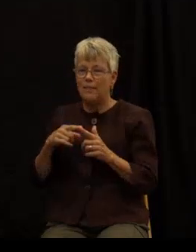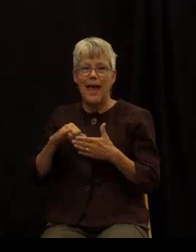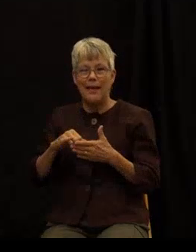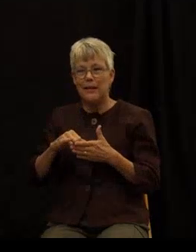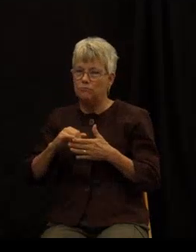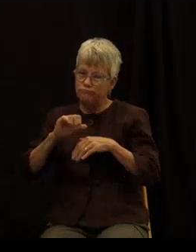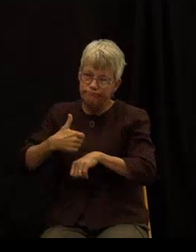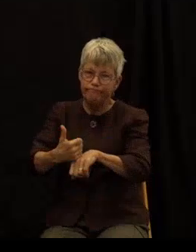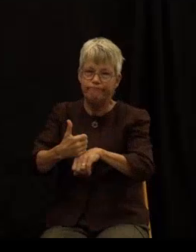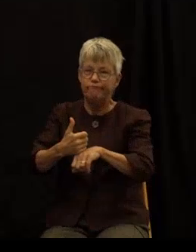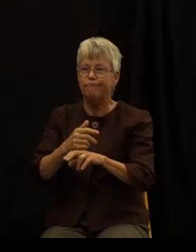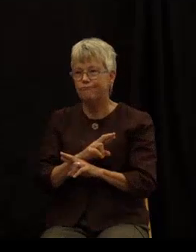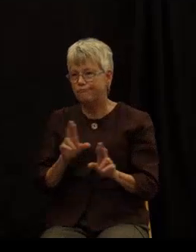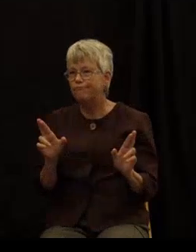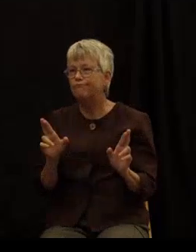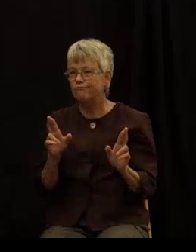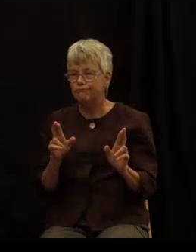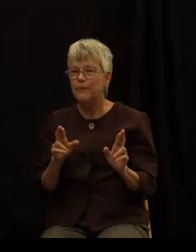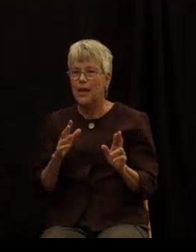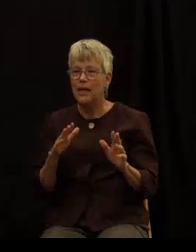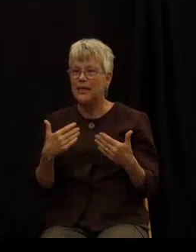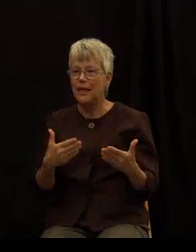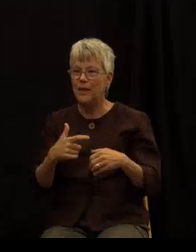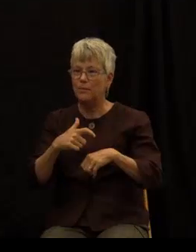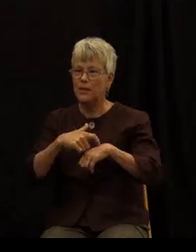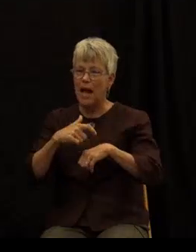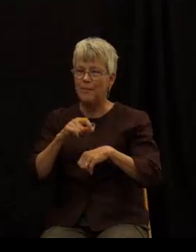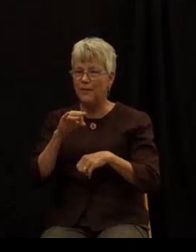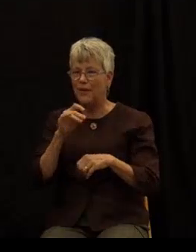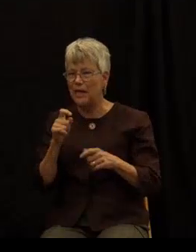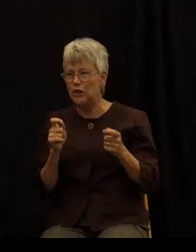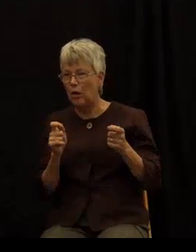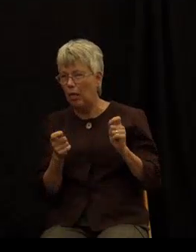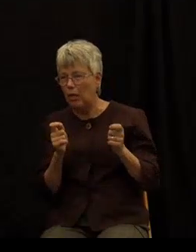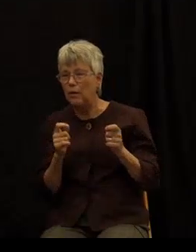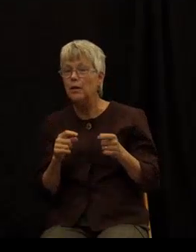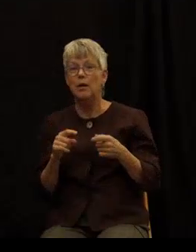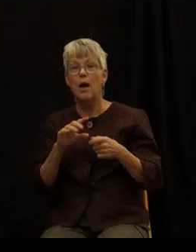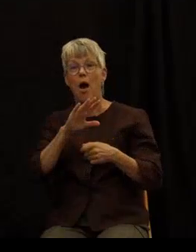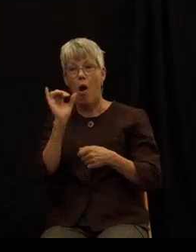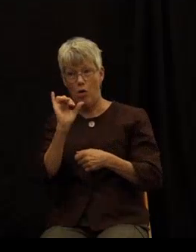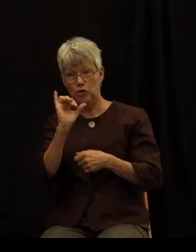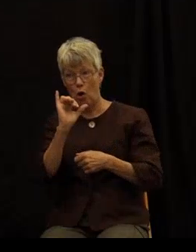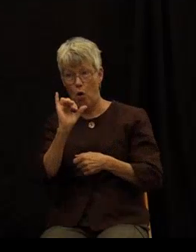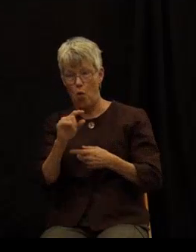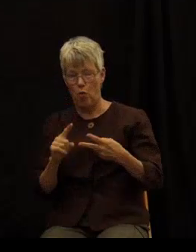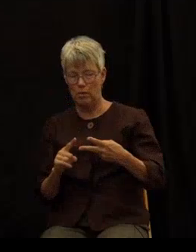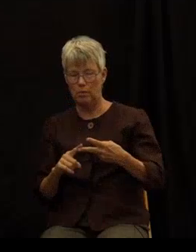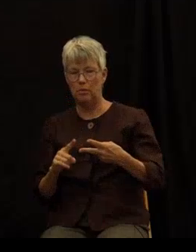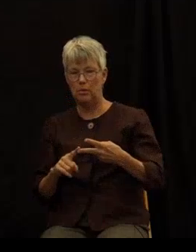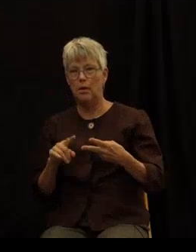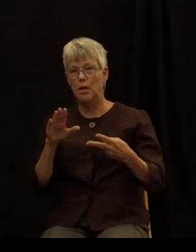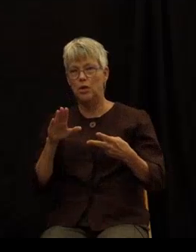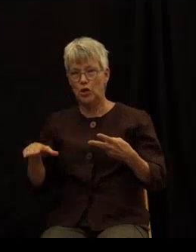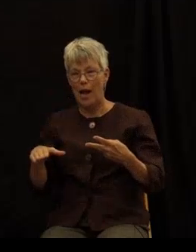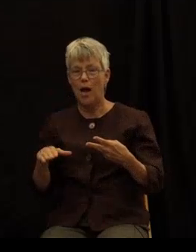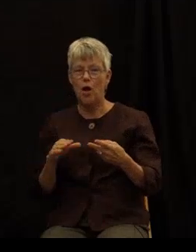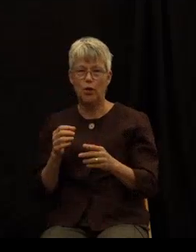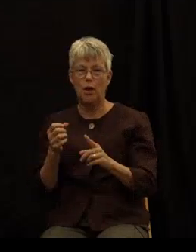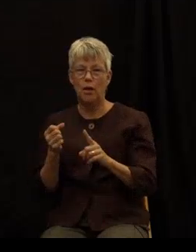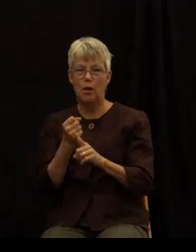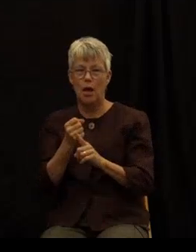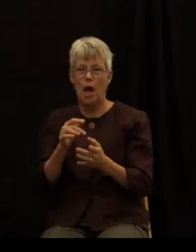give Dr. Todd's committee a time to do additional revisions. The same thing is true for the child abuse and reporting policy.